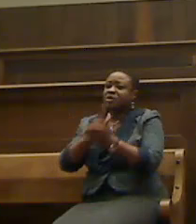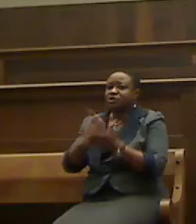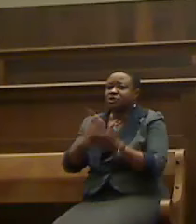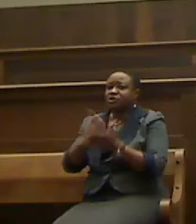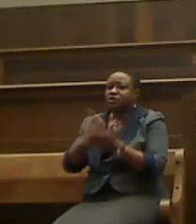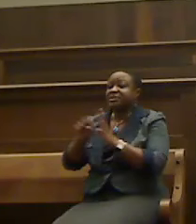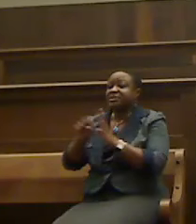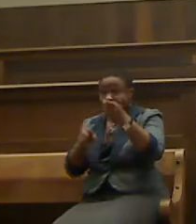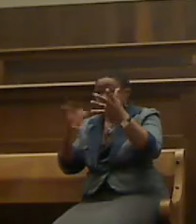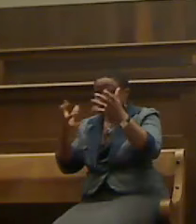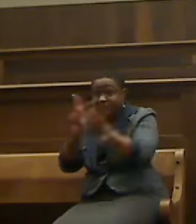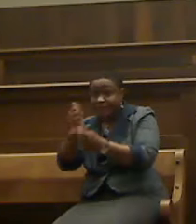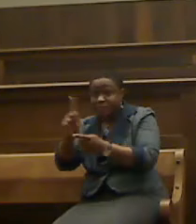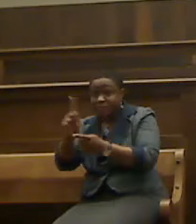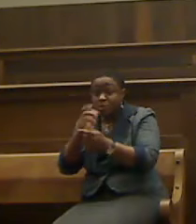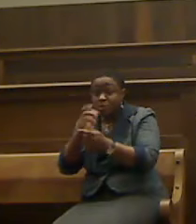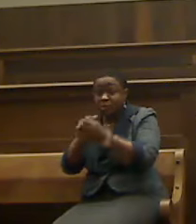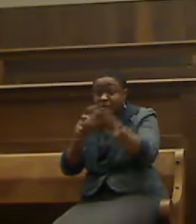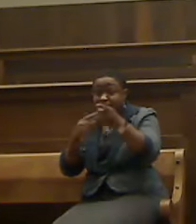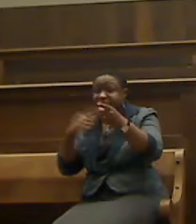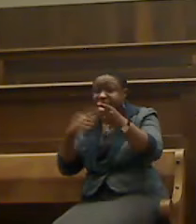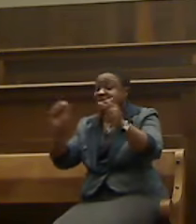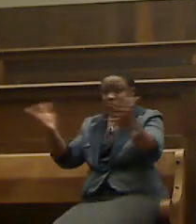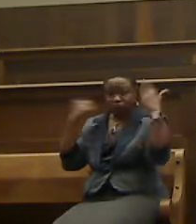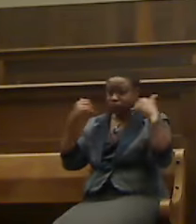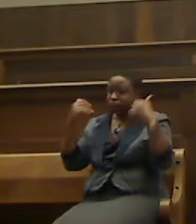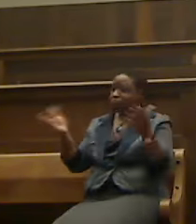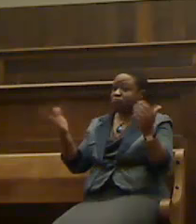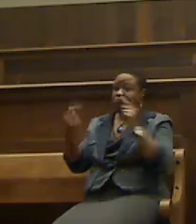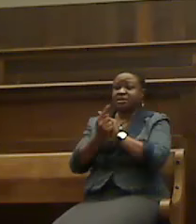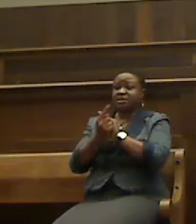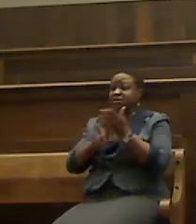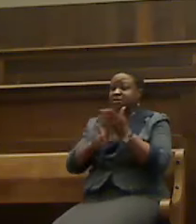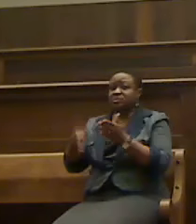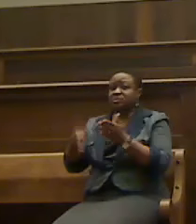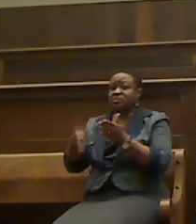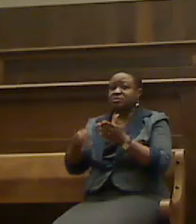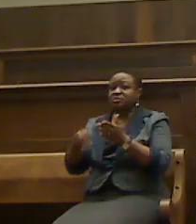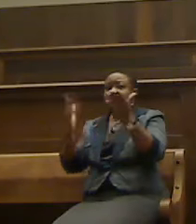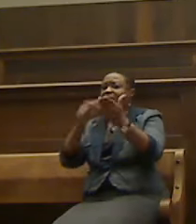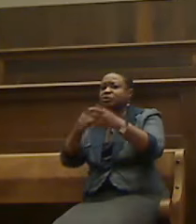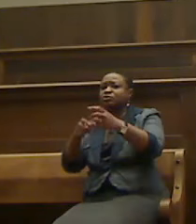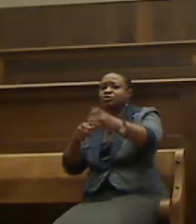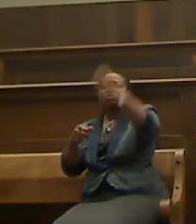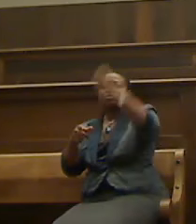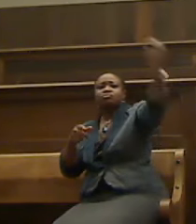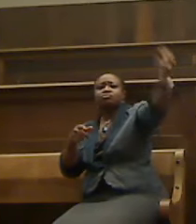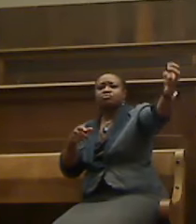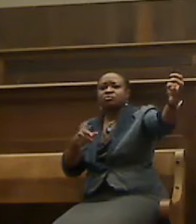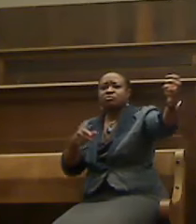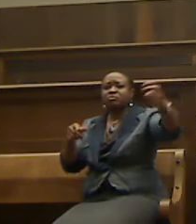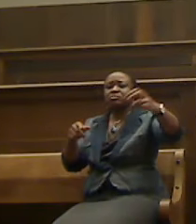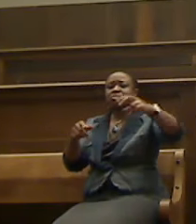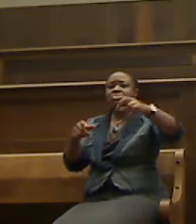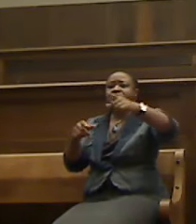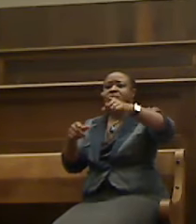And do you want to meet anyone who wants to work with you at the end of the night? So why don't you be in the back just over there so you're not crowding